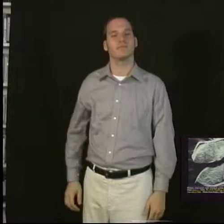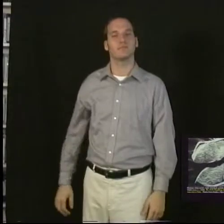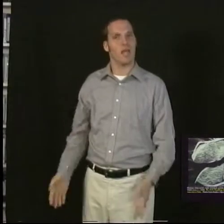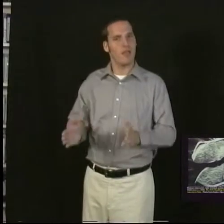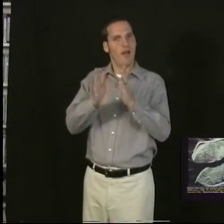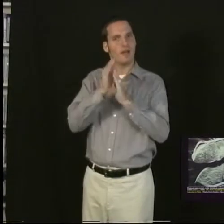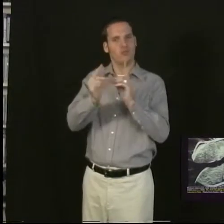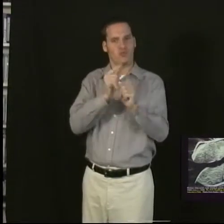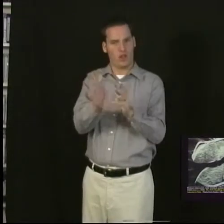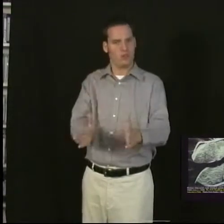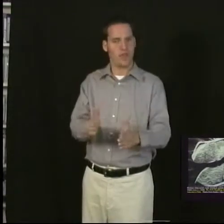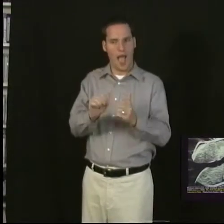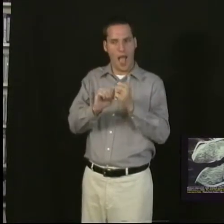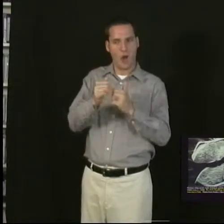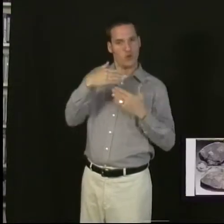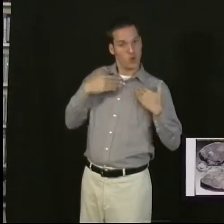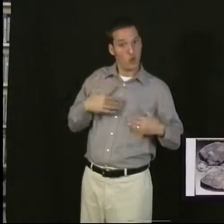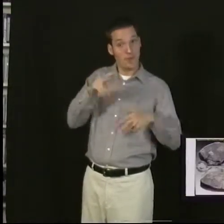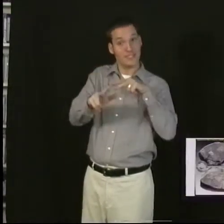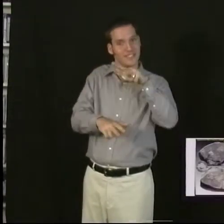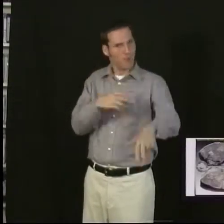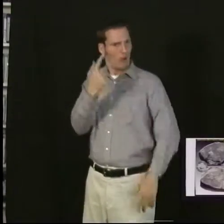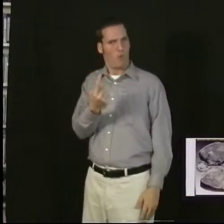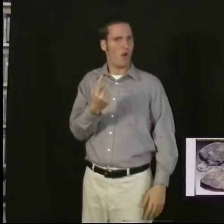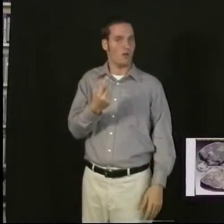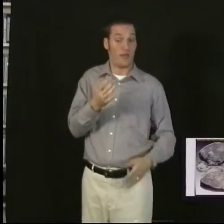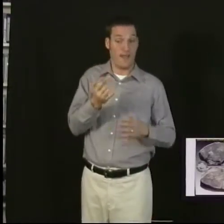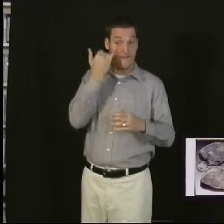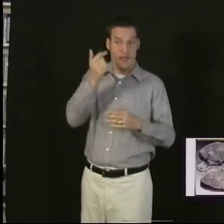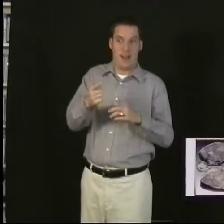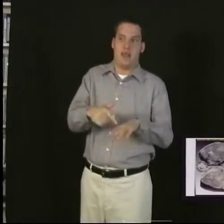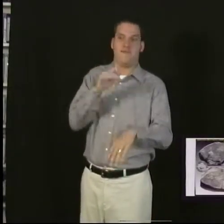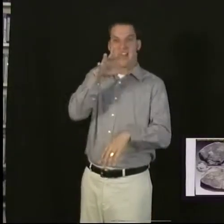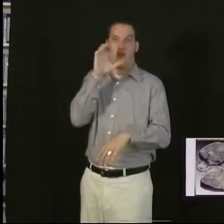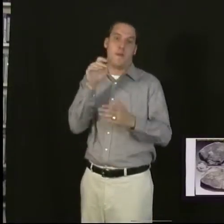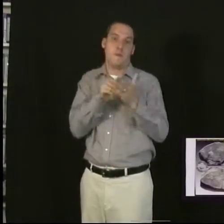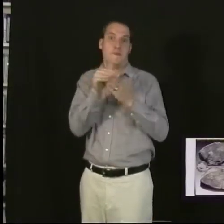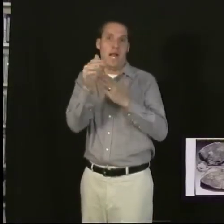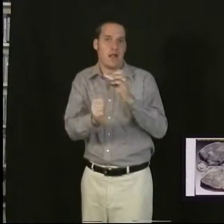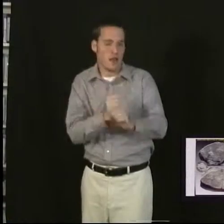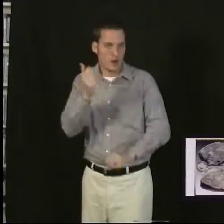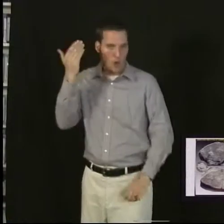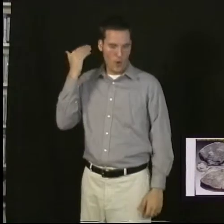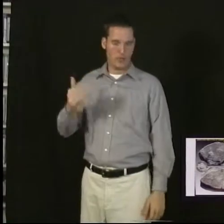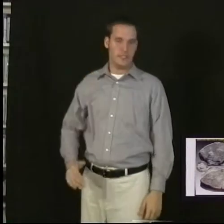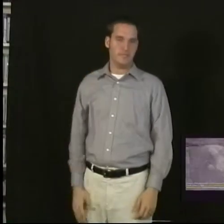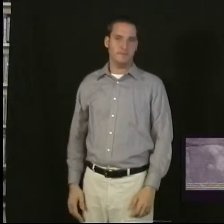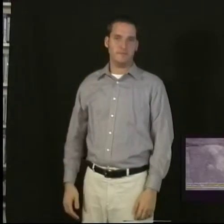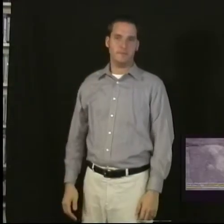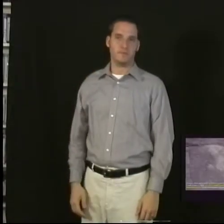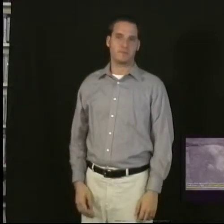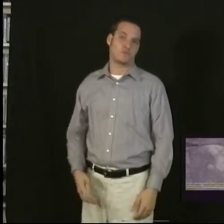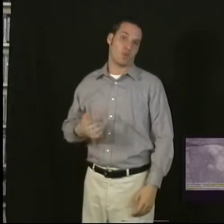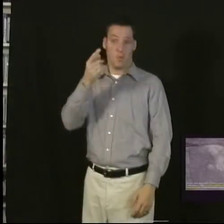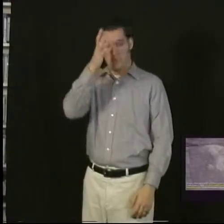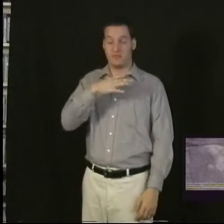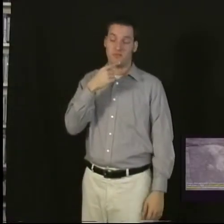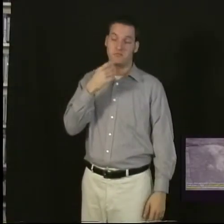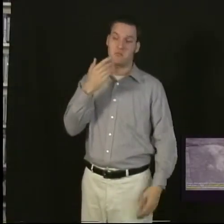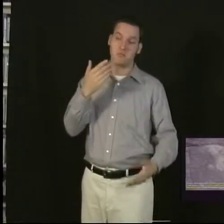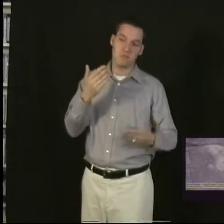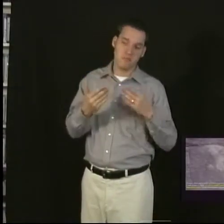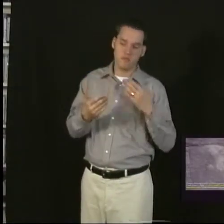They asked geologists all over, how could a human step on a trilobite if trilobites lived 500 million years ago? One guy said, well,